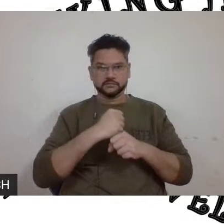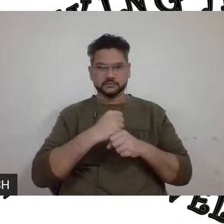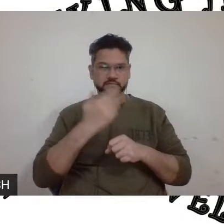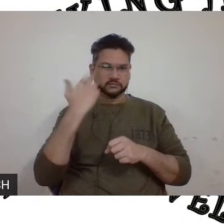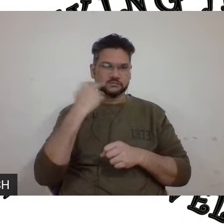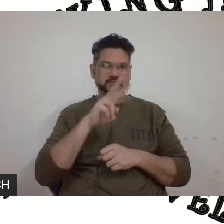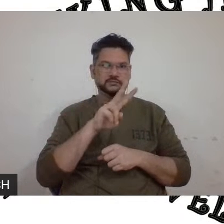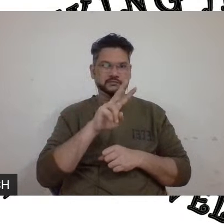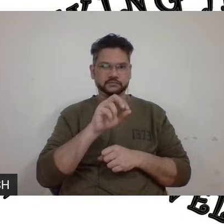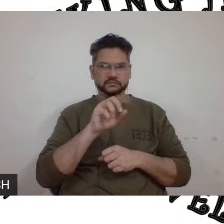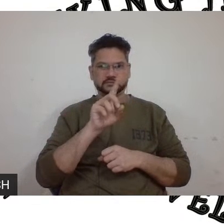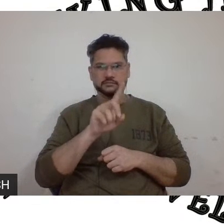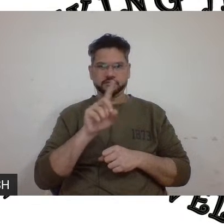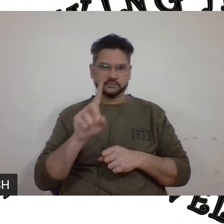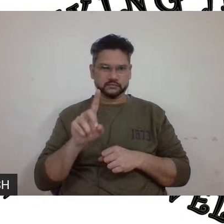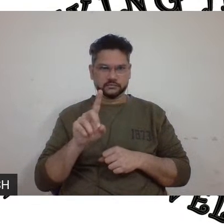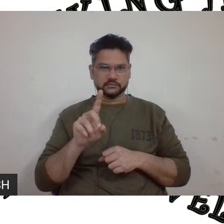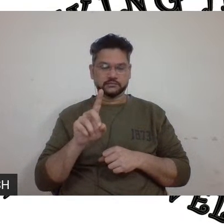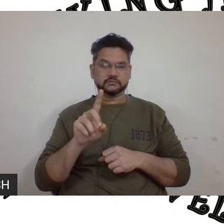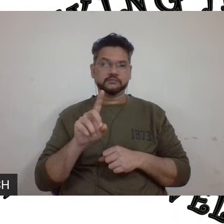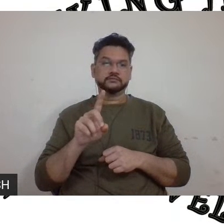is just 26